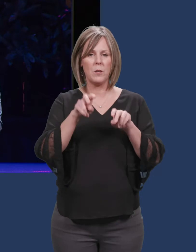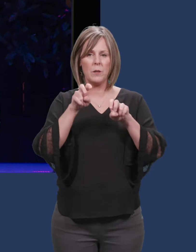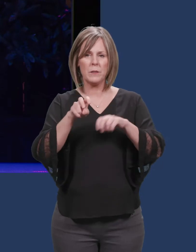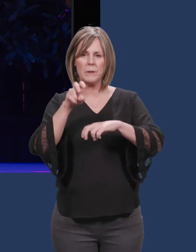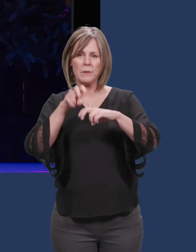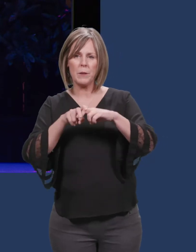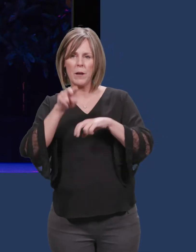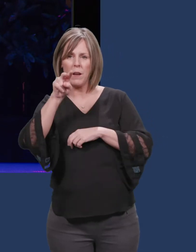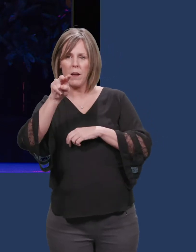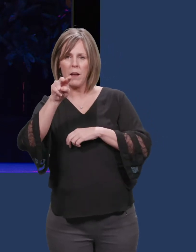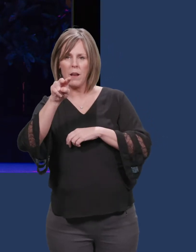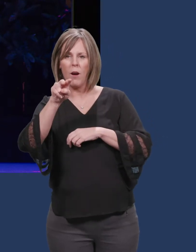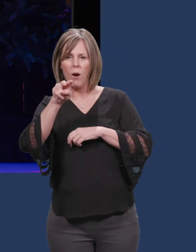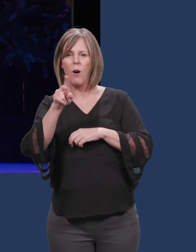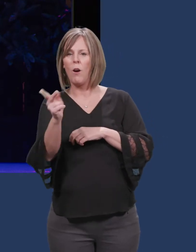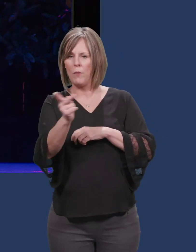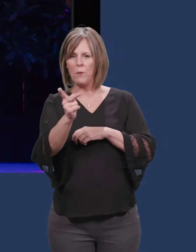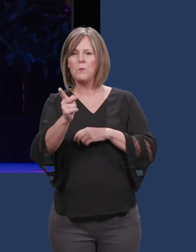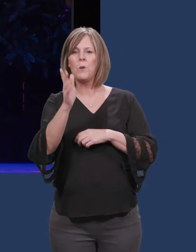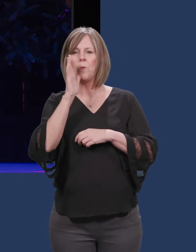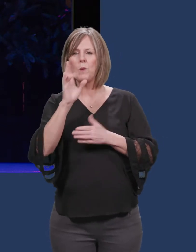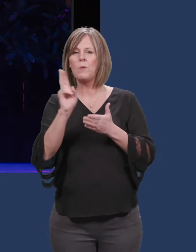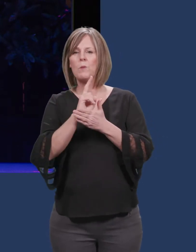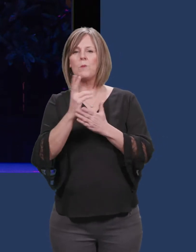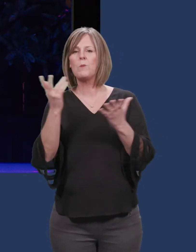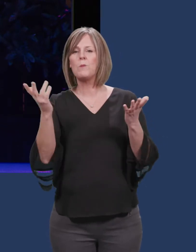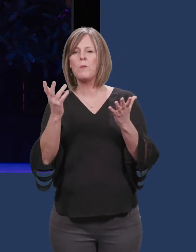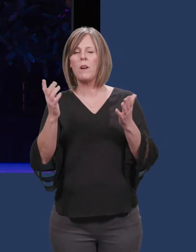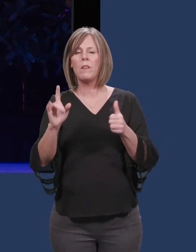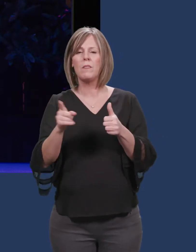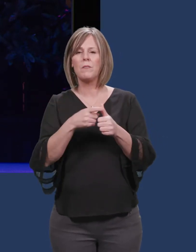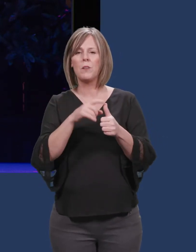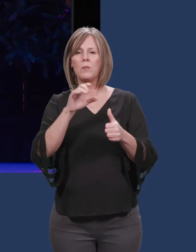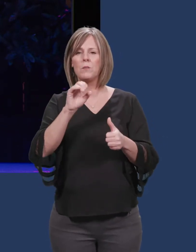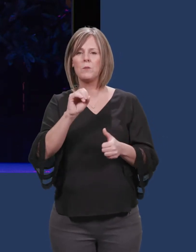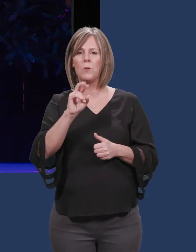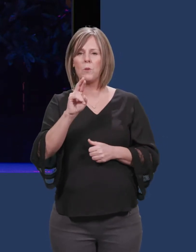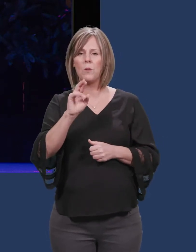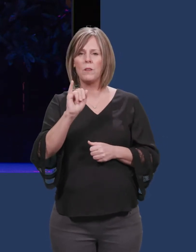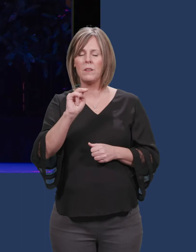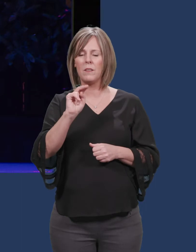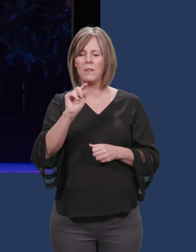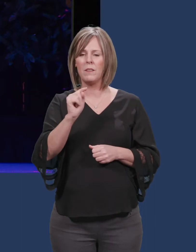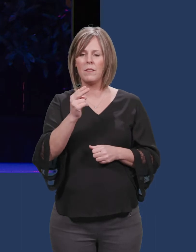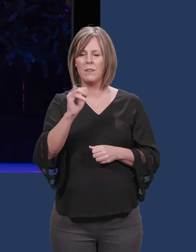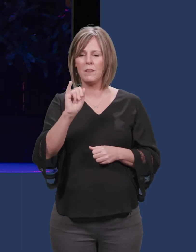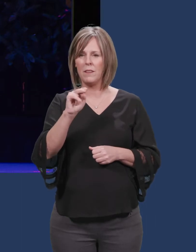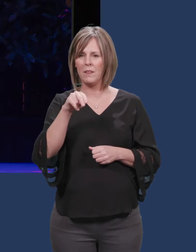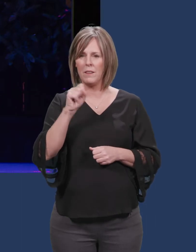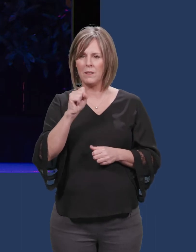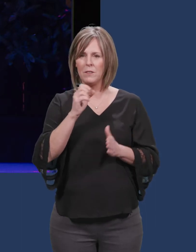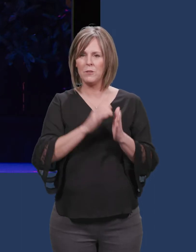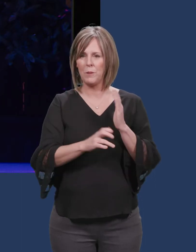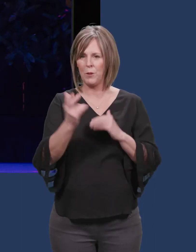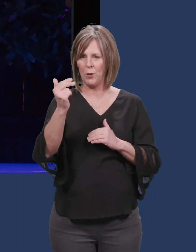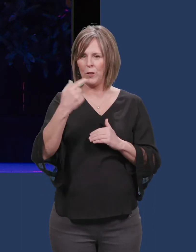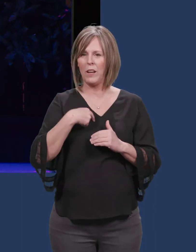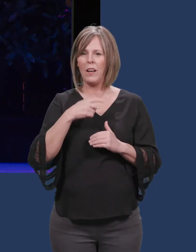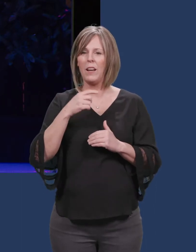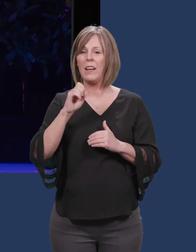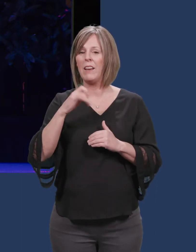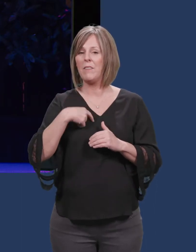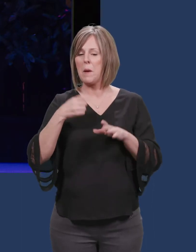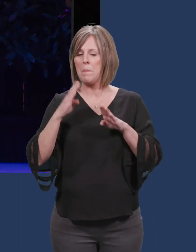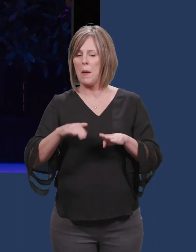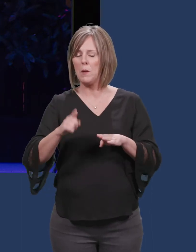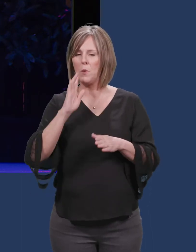money if every time you just bet that 1 Corinthians 13 is going to be read at that wedding. You wouldn't win every bet, but you'd win more than